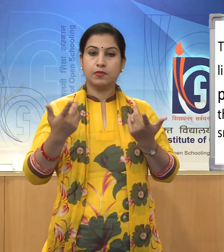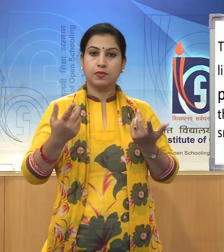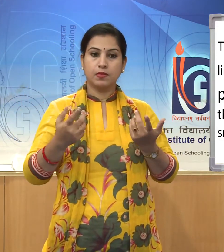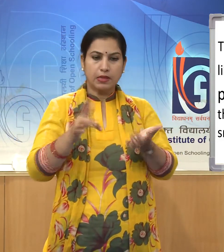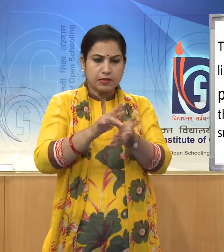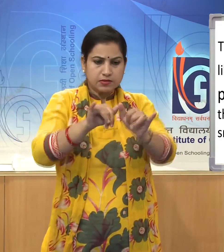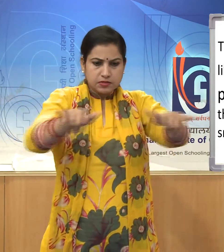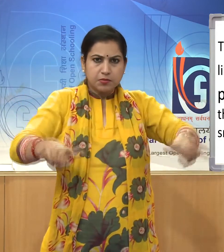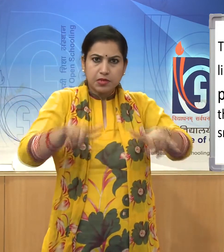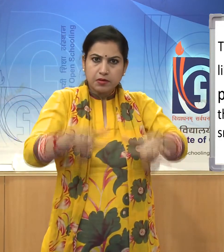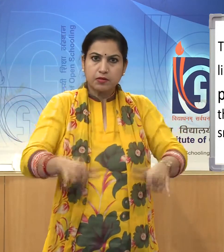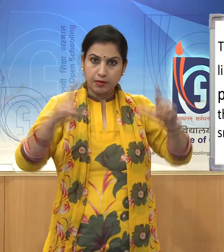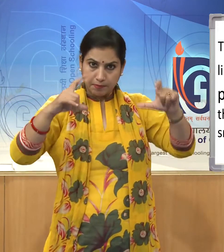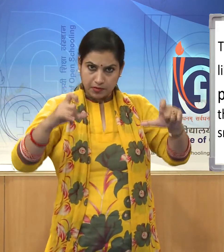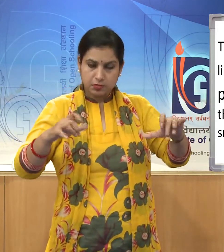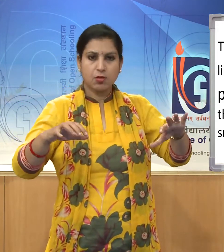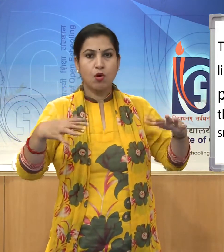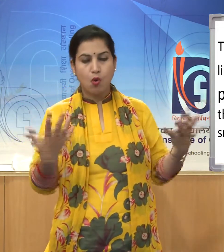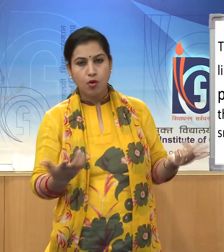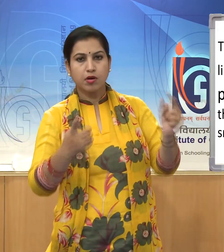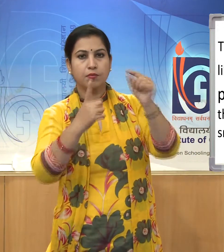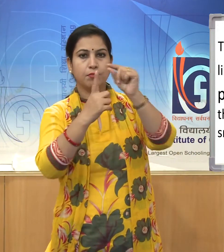landscapes and portraits.